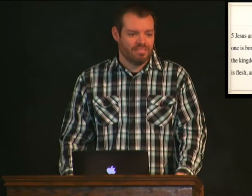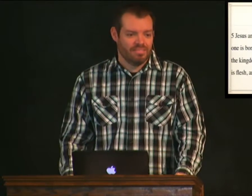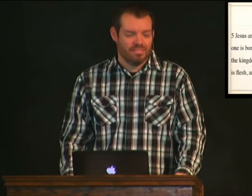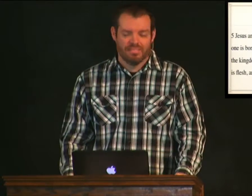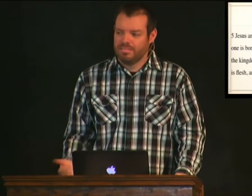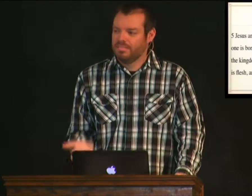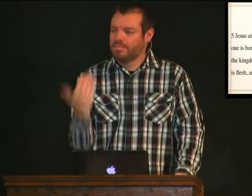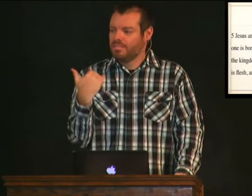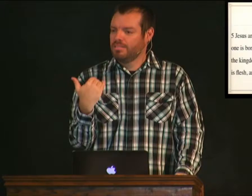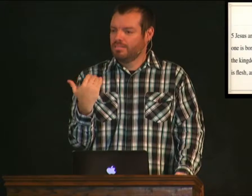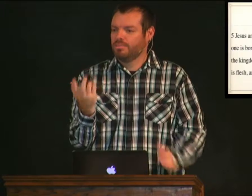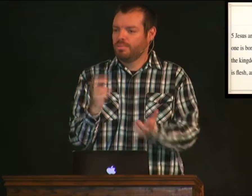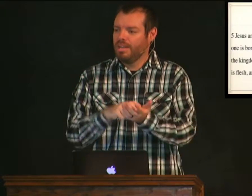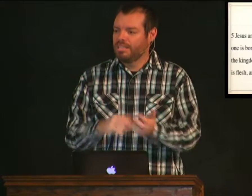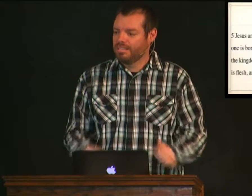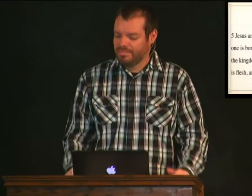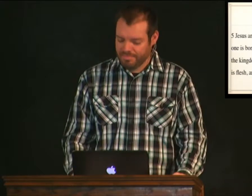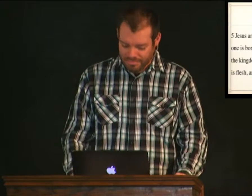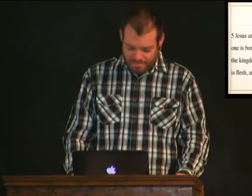him.